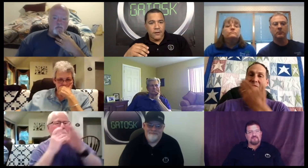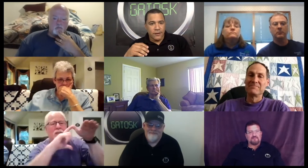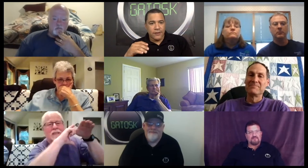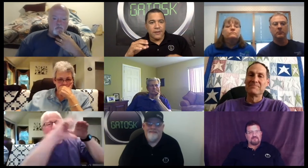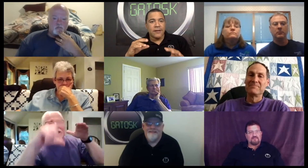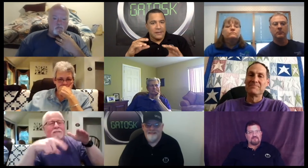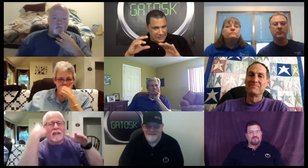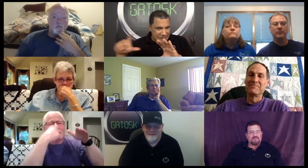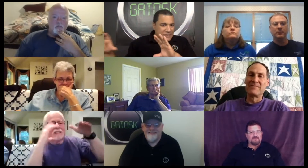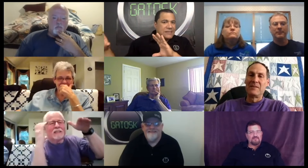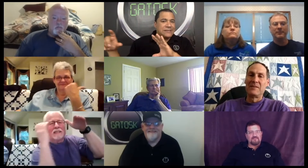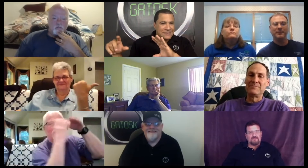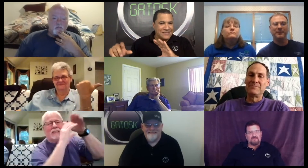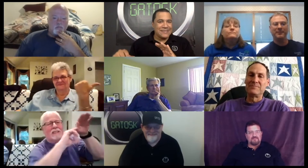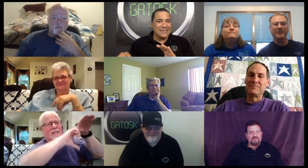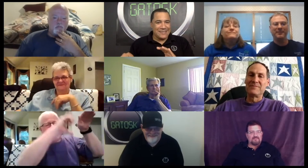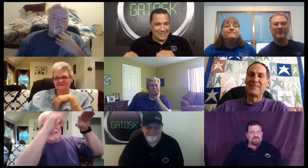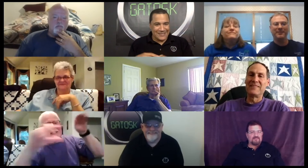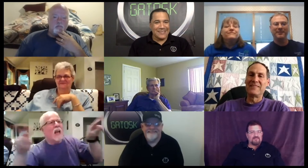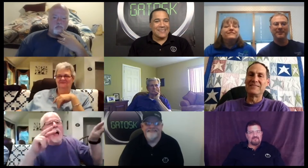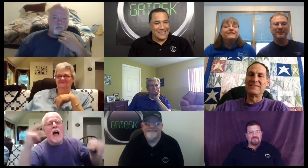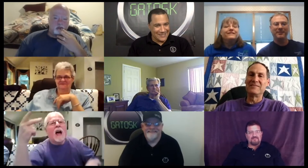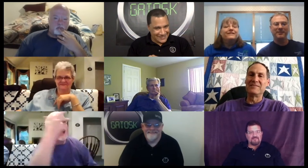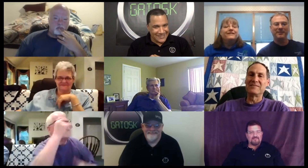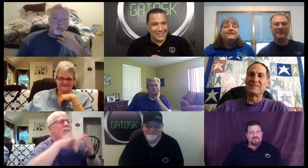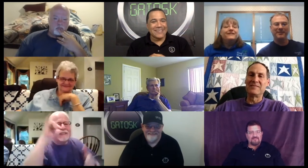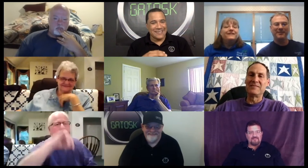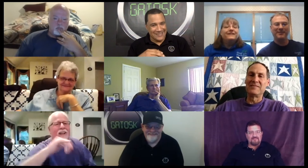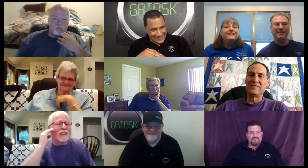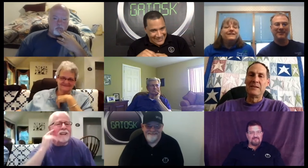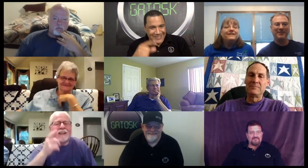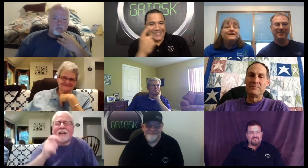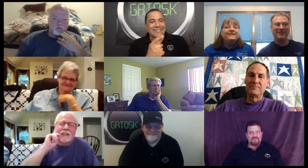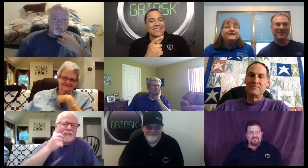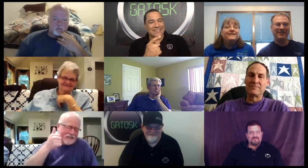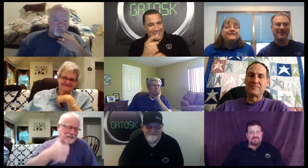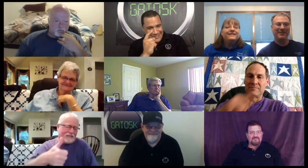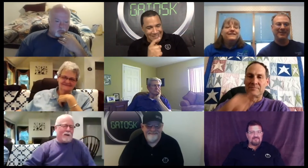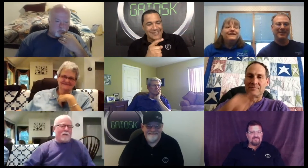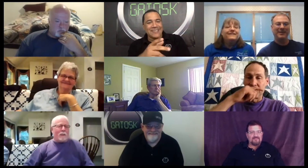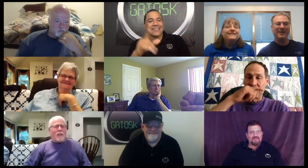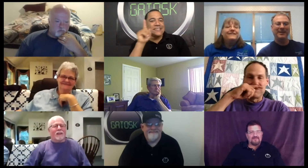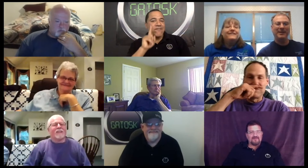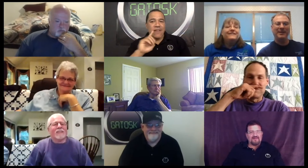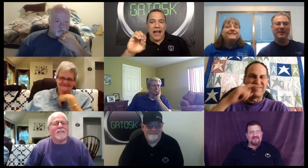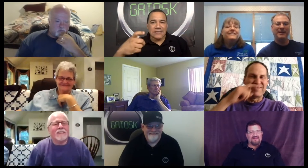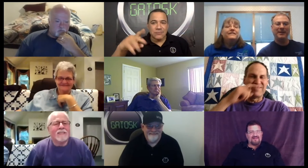Yeah, mobile, like that, with like advertising and Gatos on this, on the side, and a picture. That would be pretty